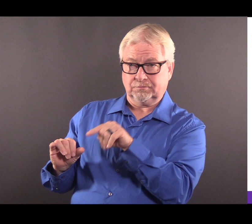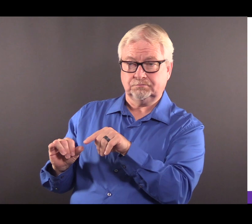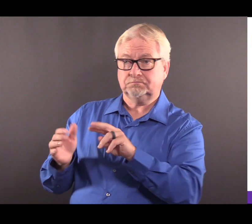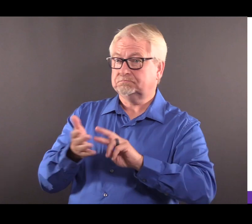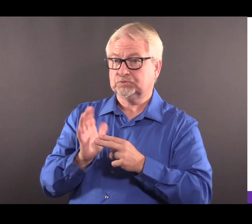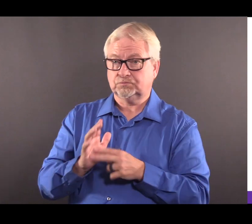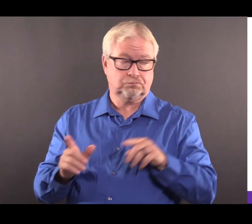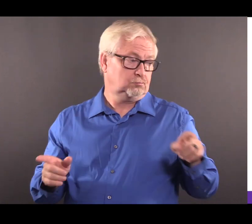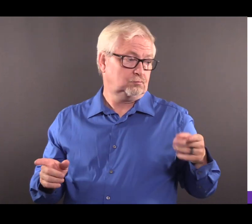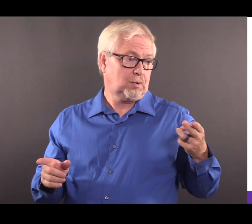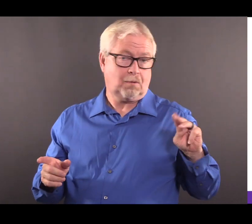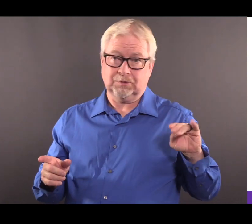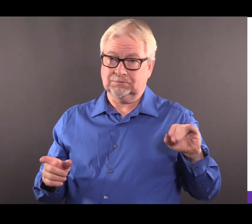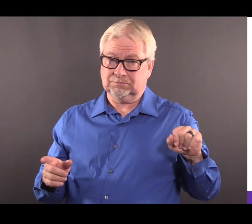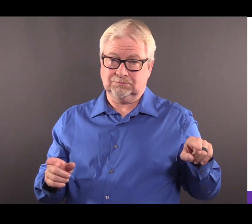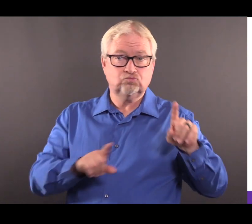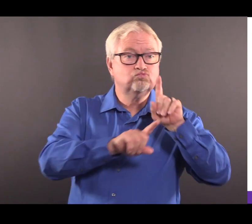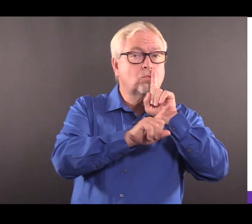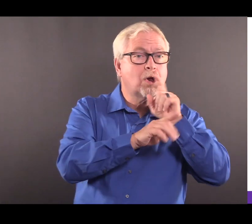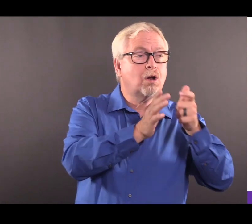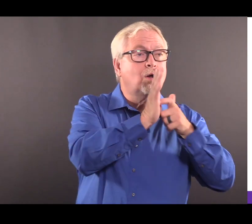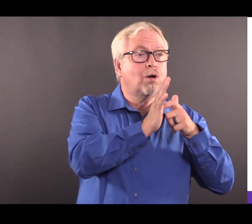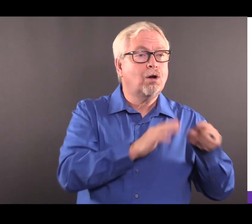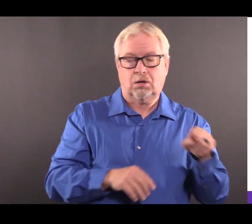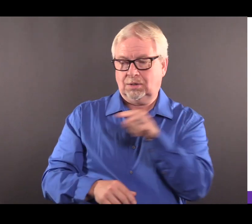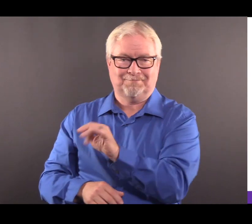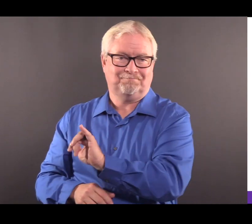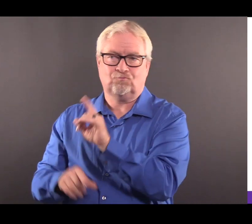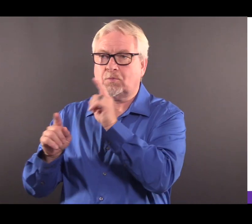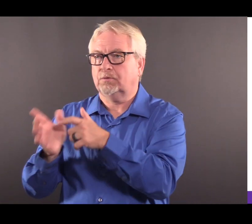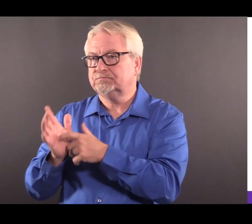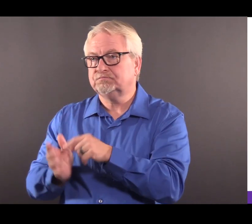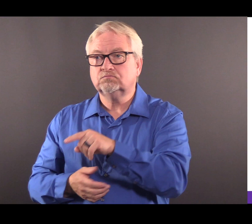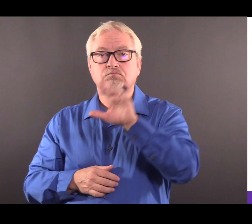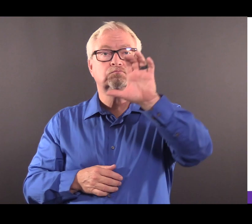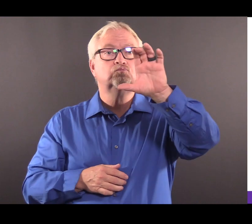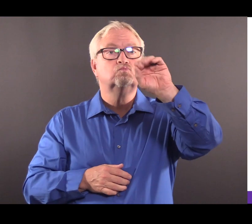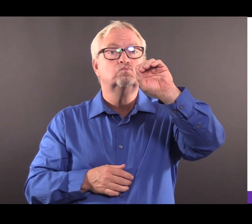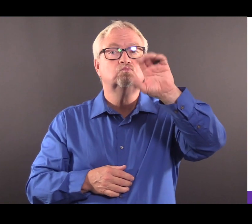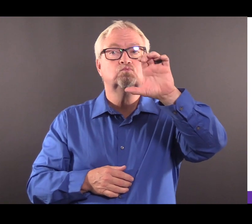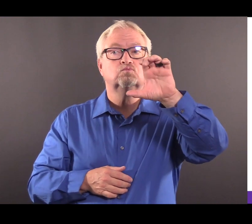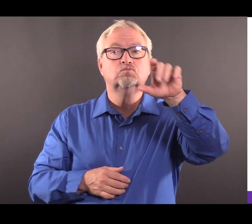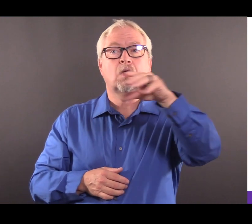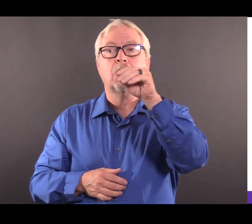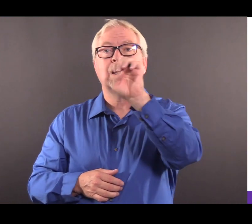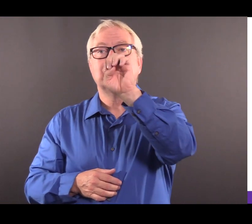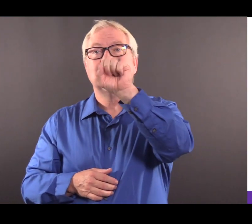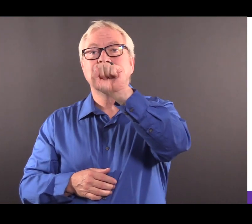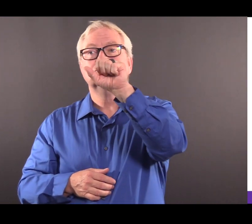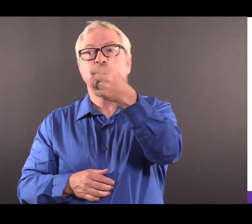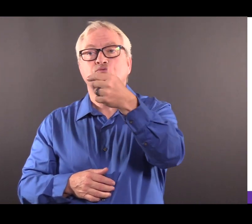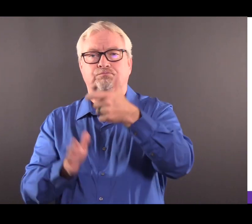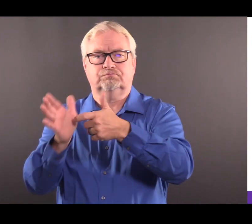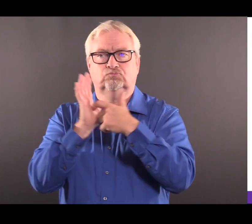Comparable databases must also meet HMIS reporting standards. COC and